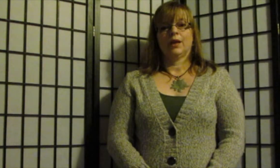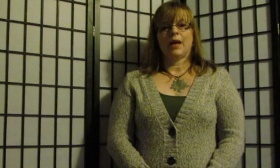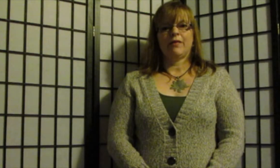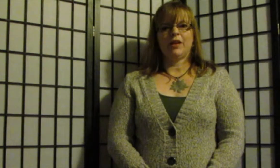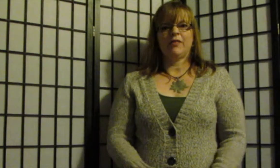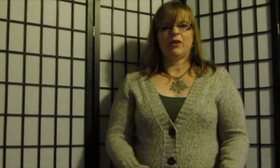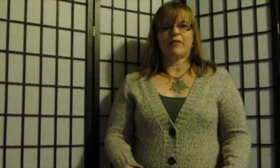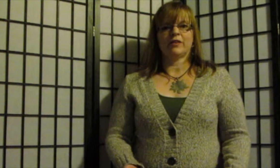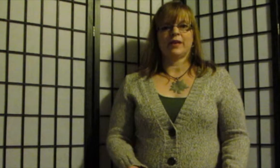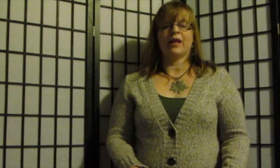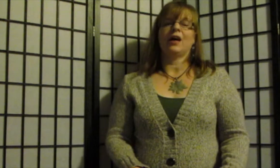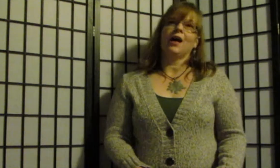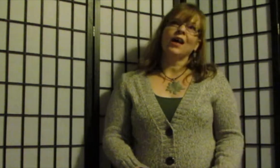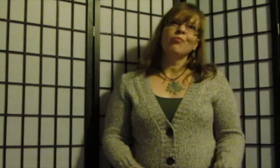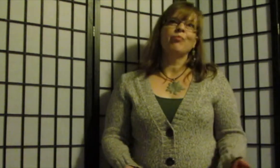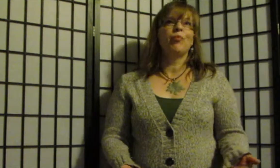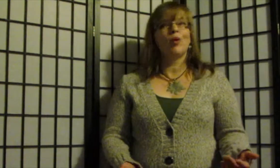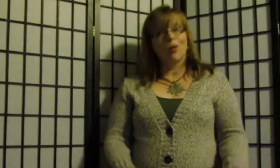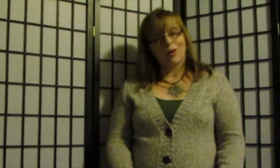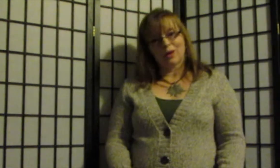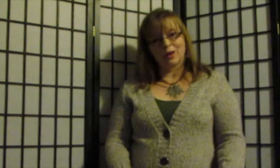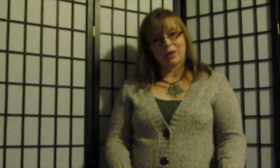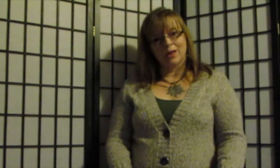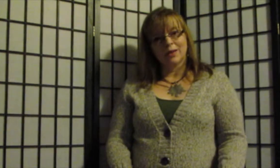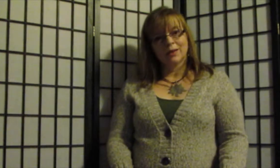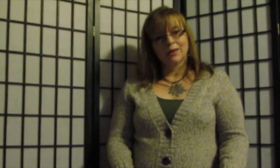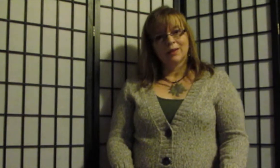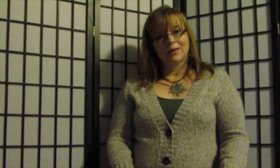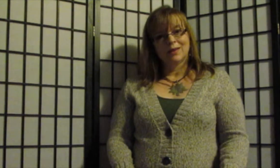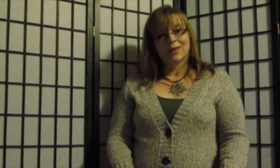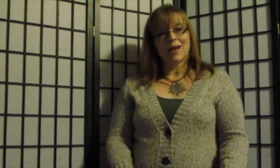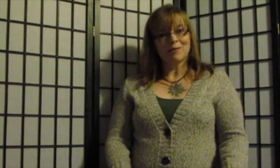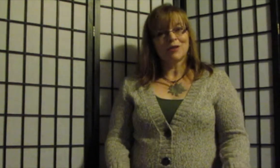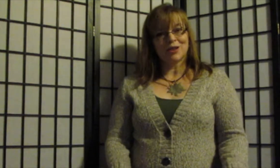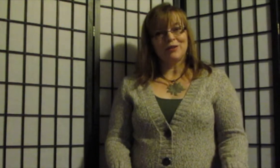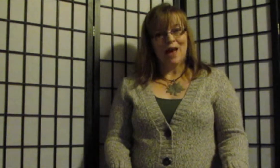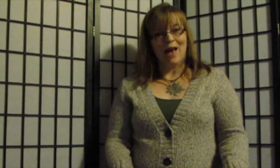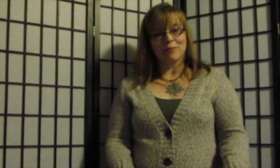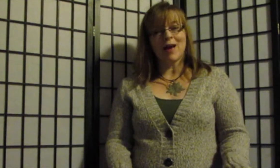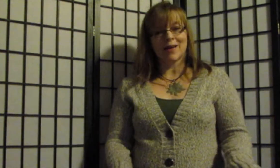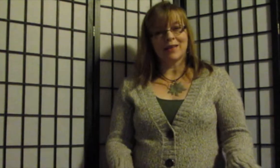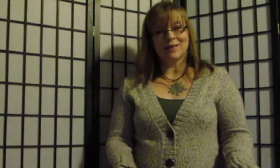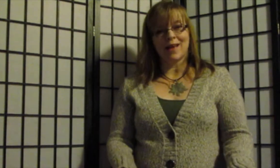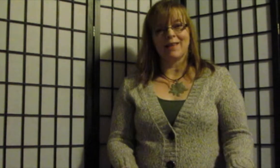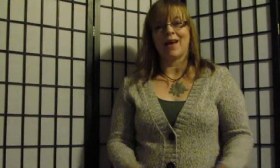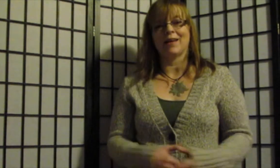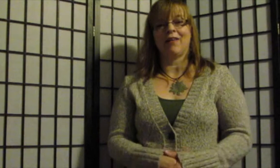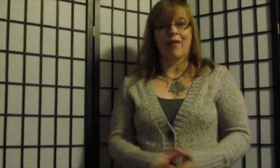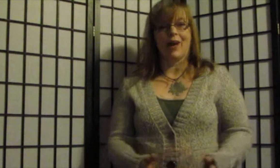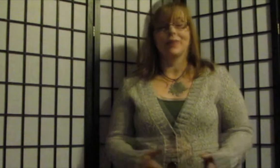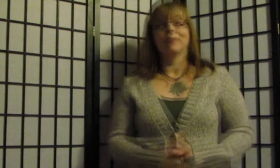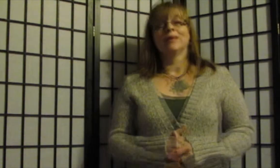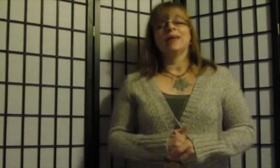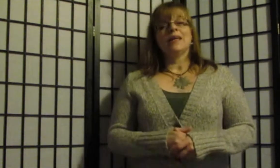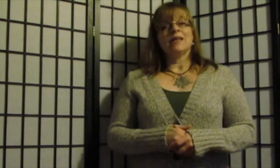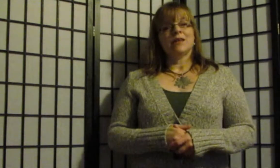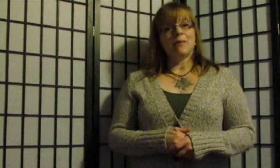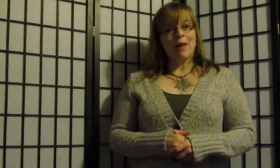Have any of you ever said, I'm bored? I'm sure you have. My kids say that a lot. To make